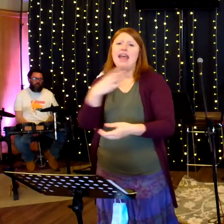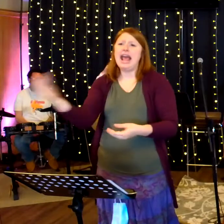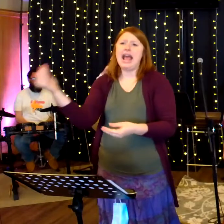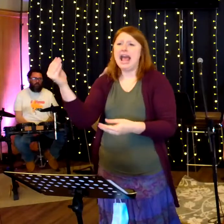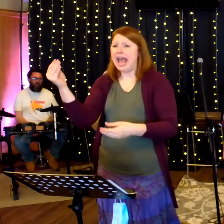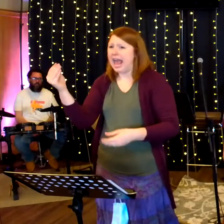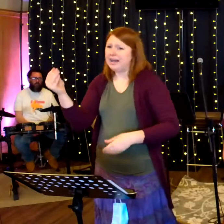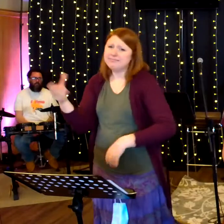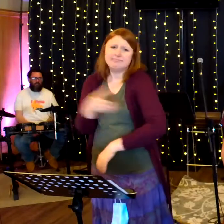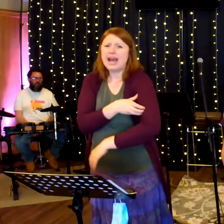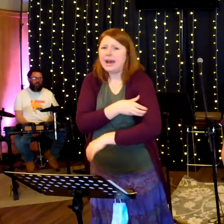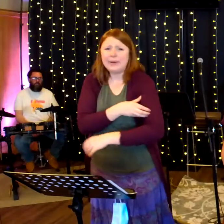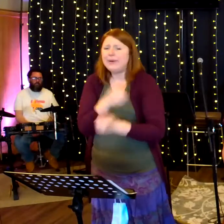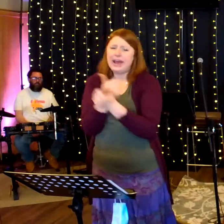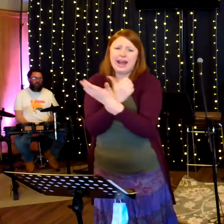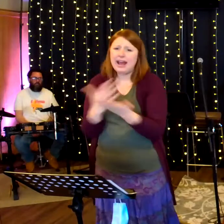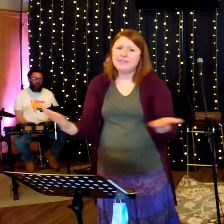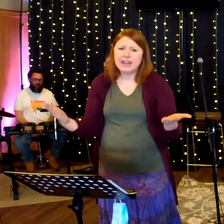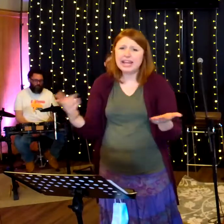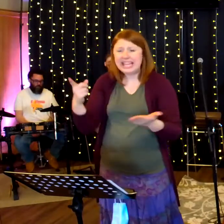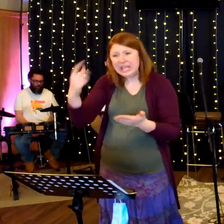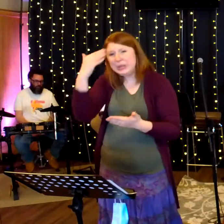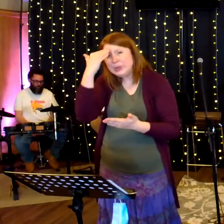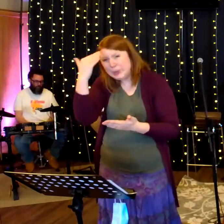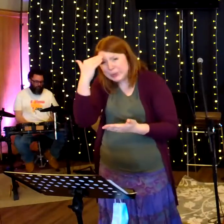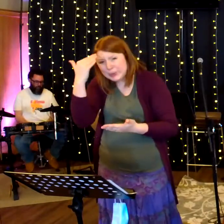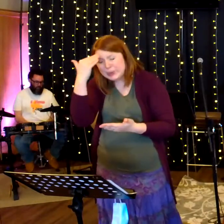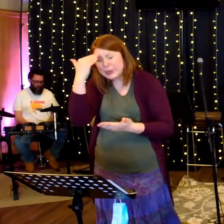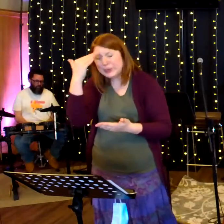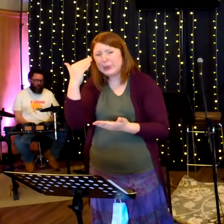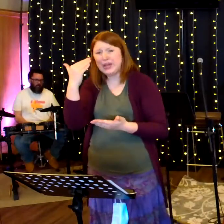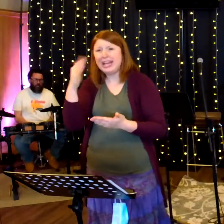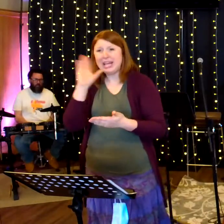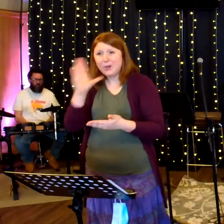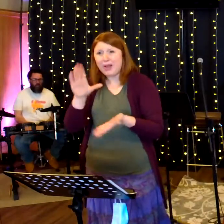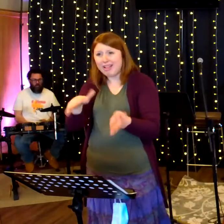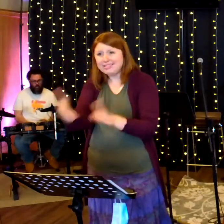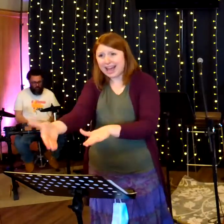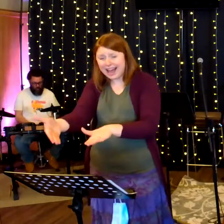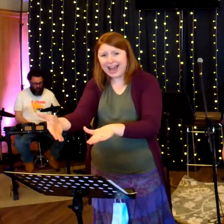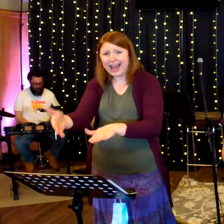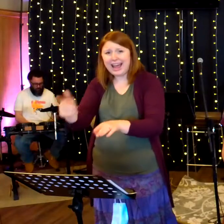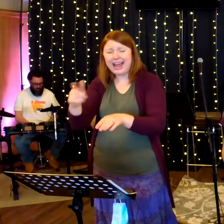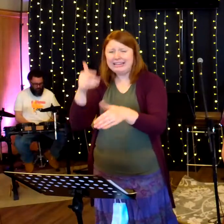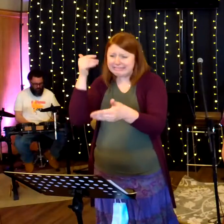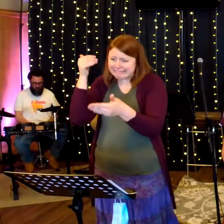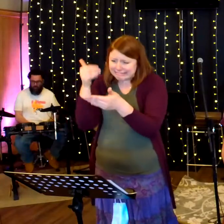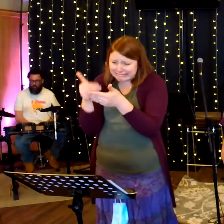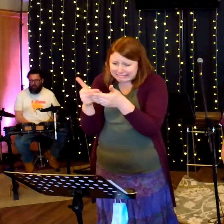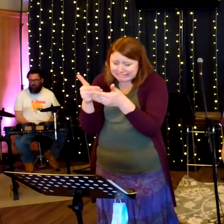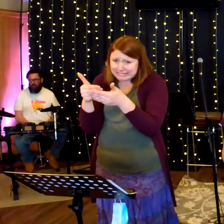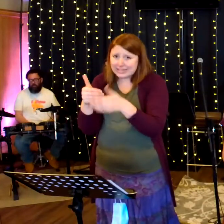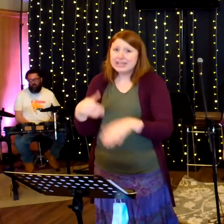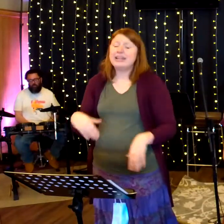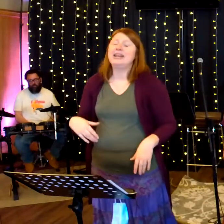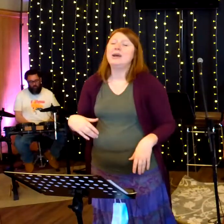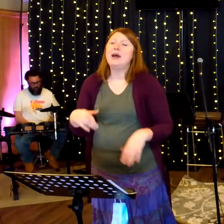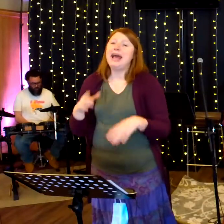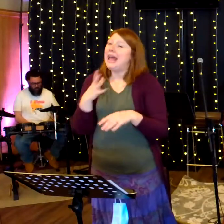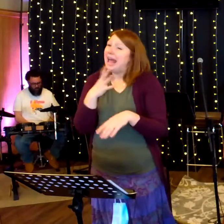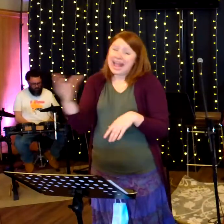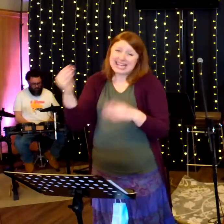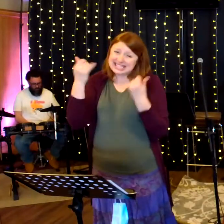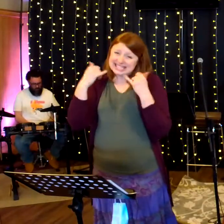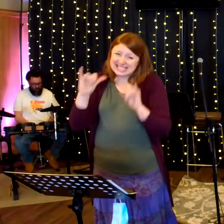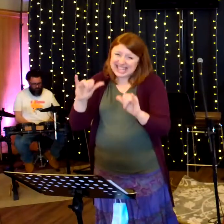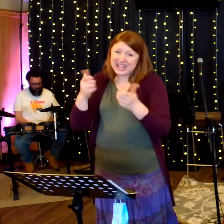three R's, right? He knew what was to come, and he not only spent his last days sharing the truth of